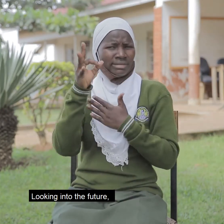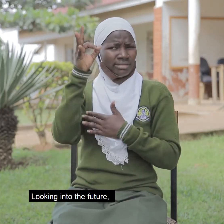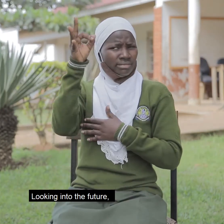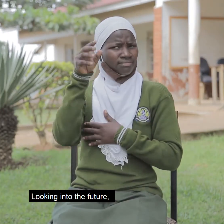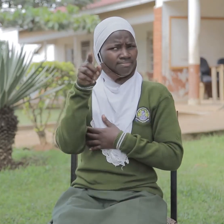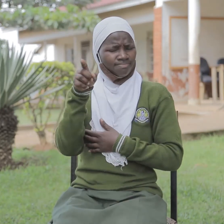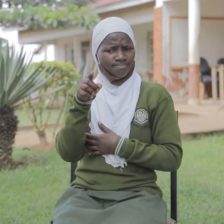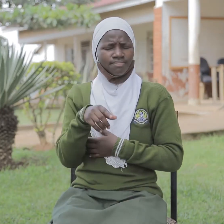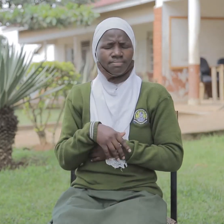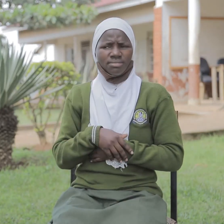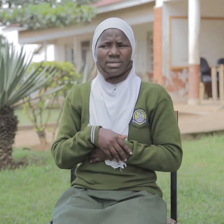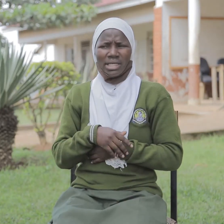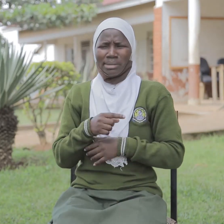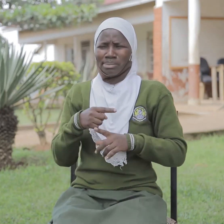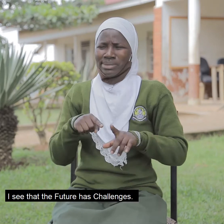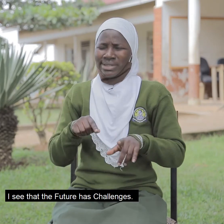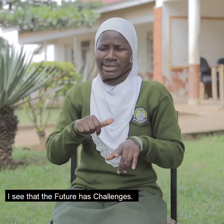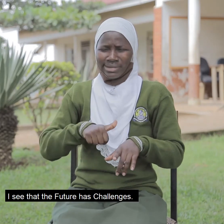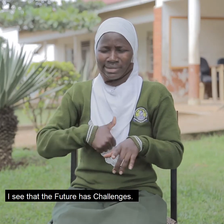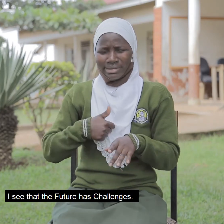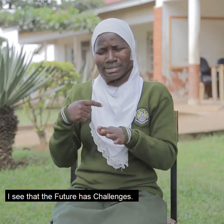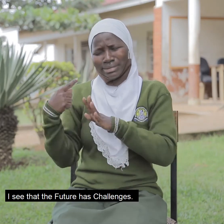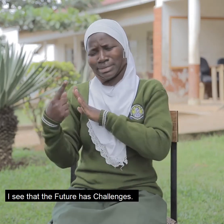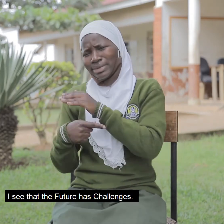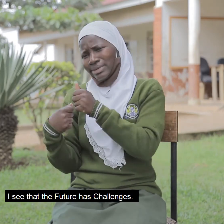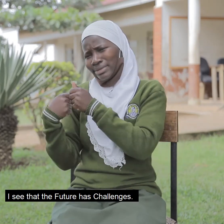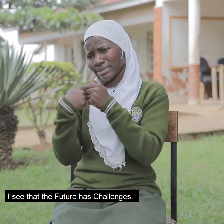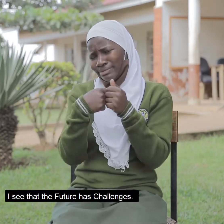future, I see challenges presented by